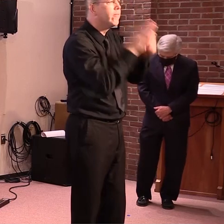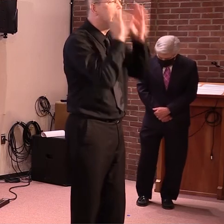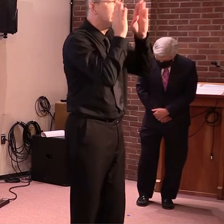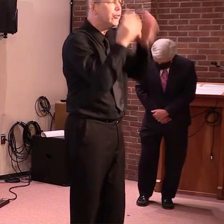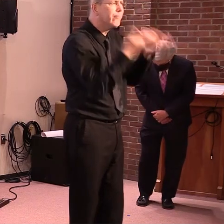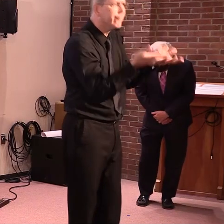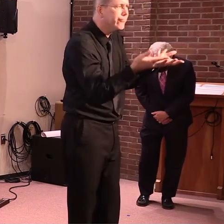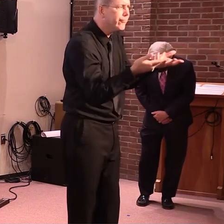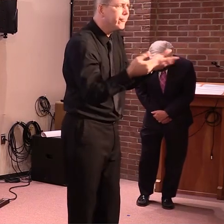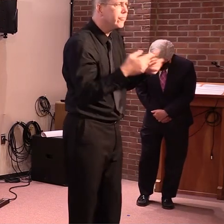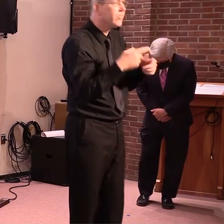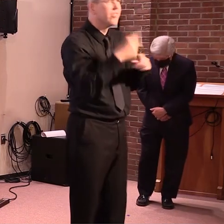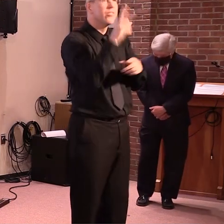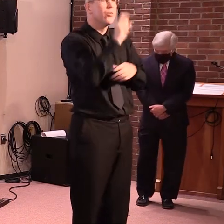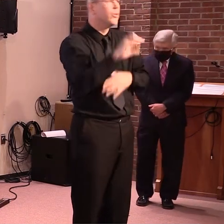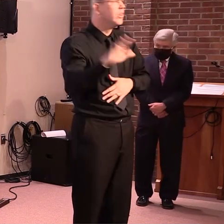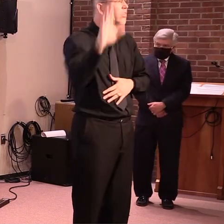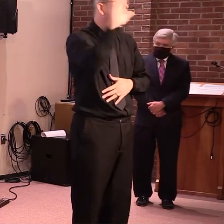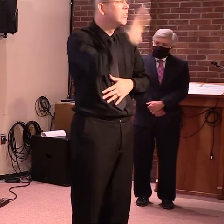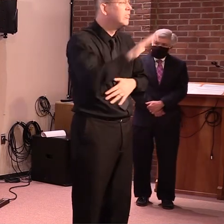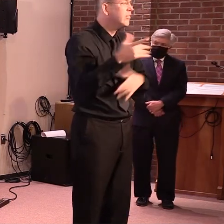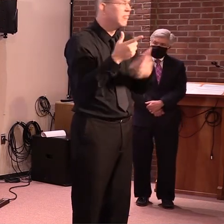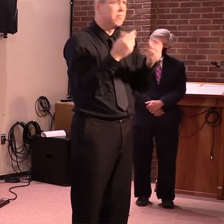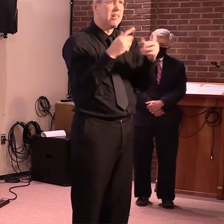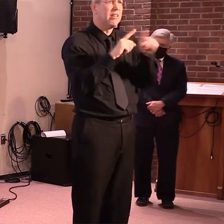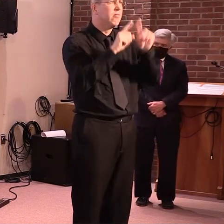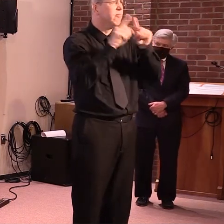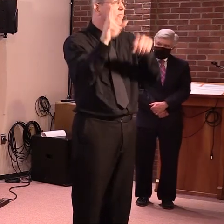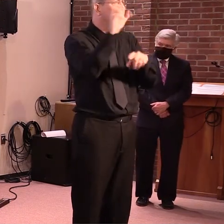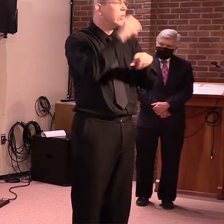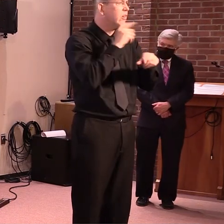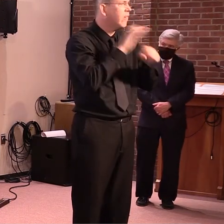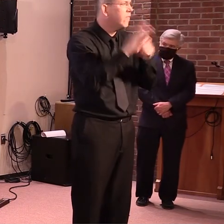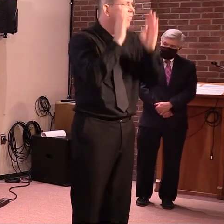example of we're turning the corner. And